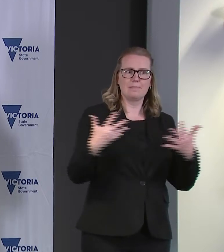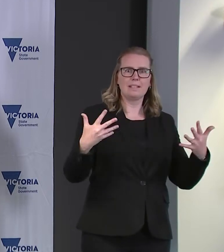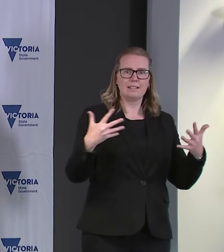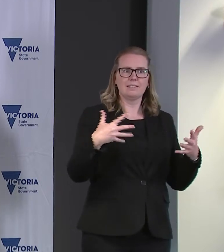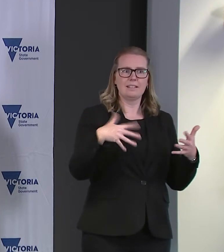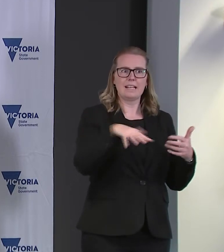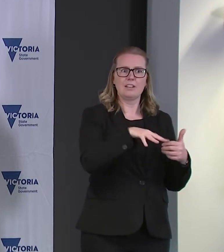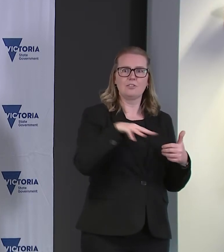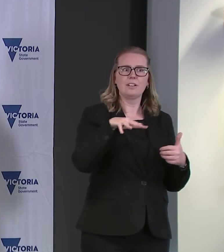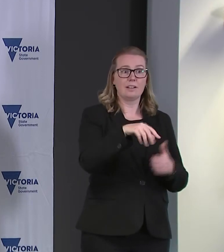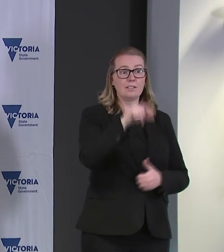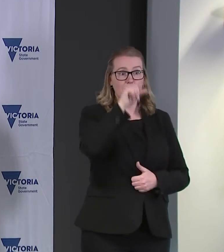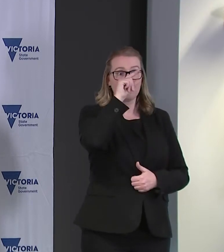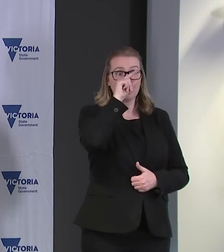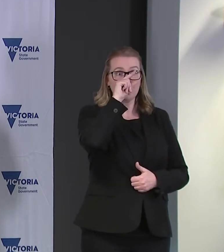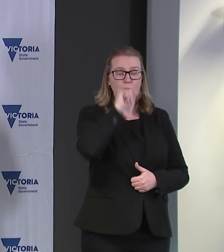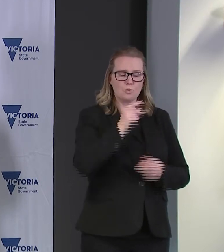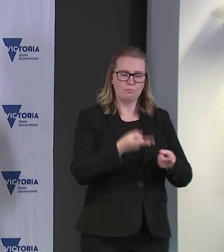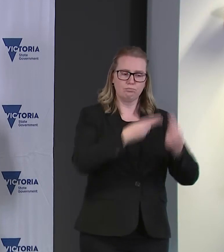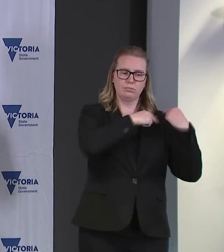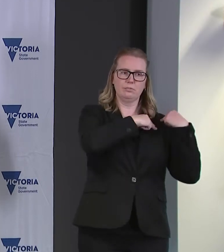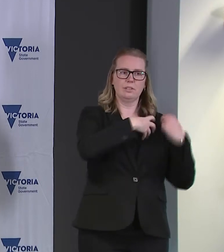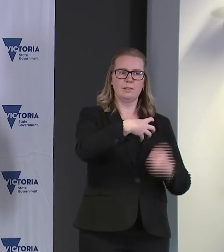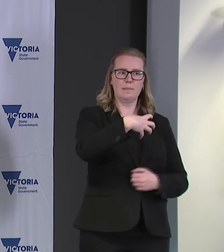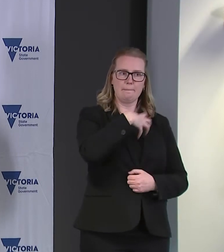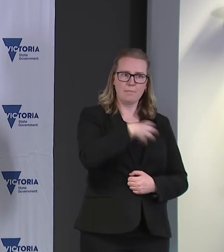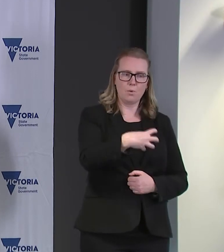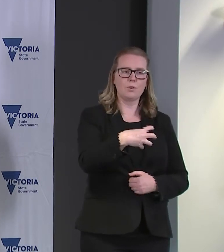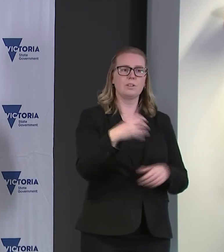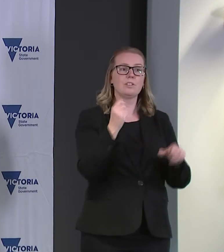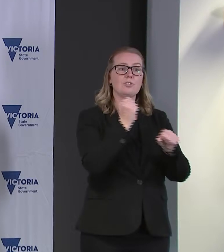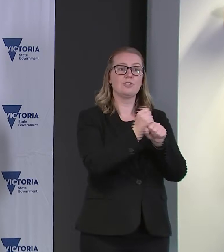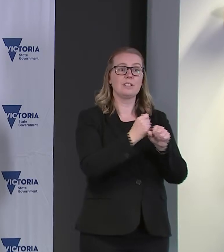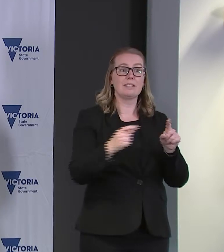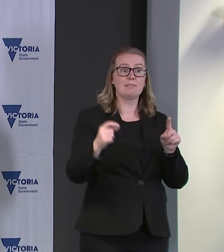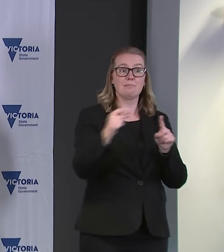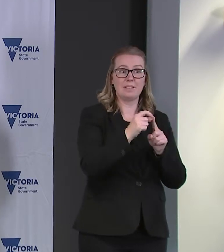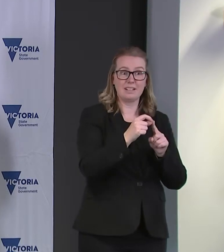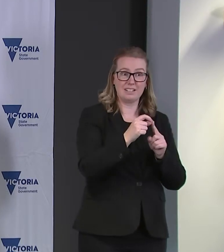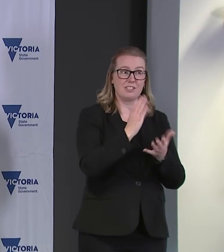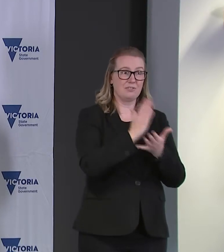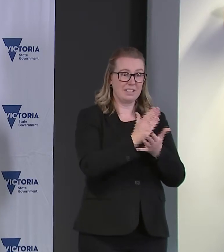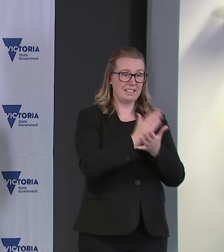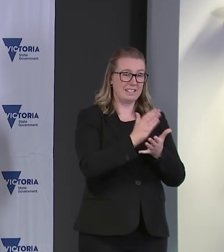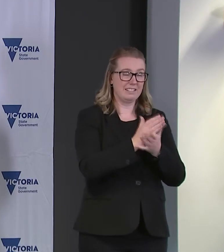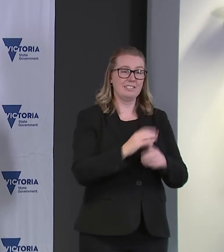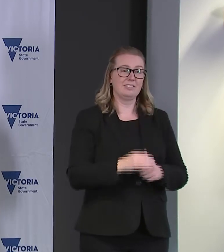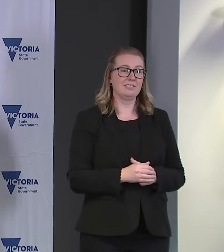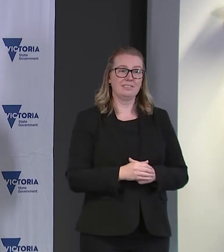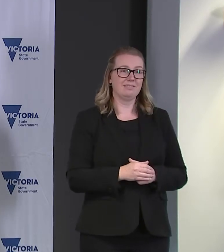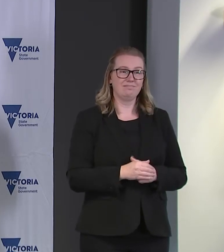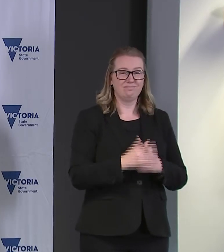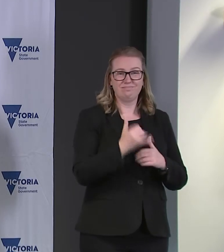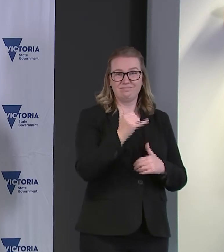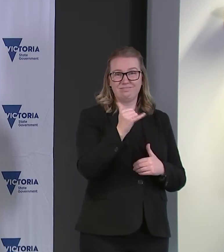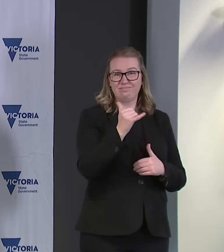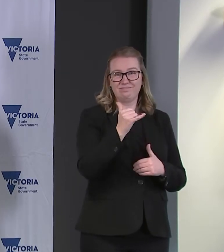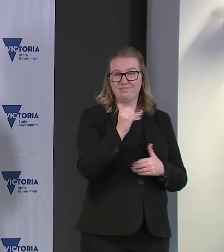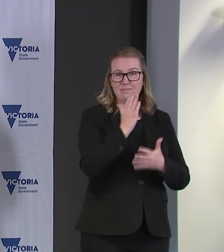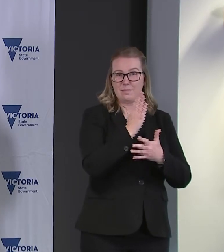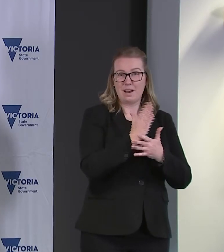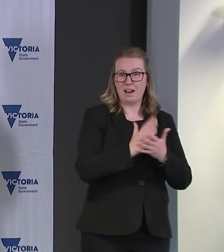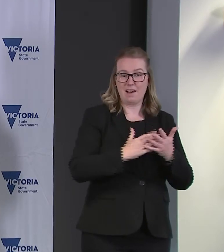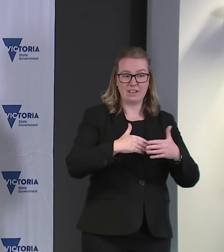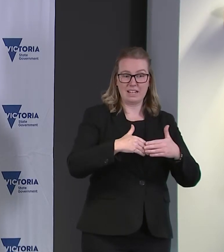area that can take a lot more capacity really quickly. GPs are burning through, in some cases, in half a day,